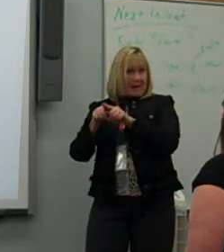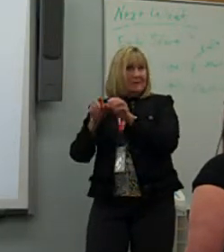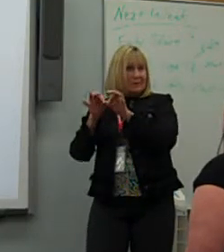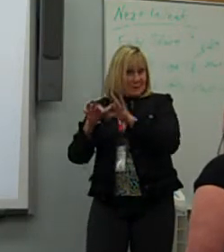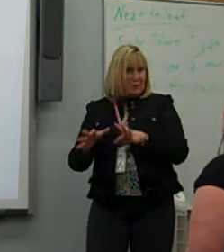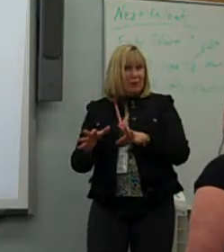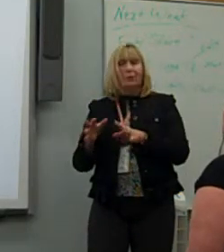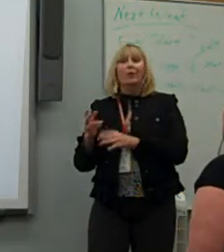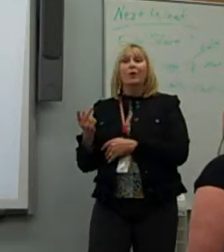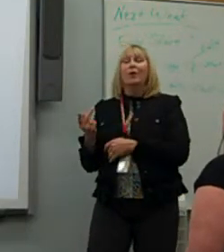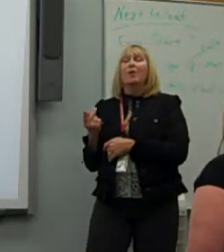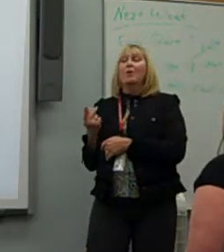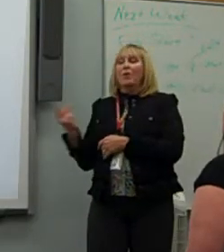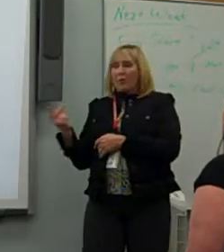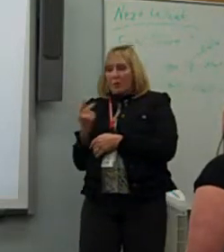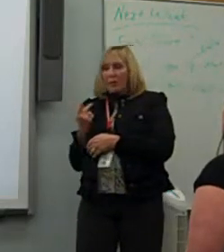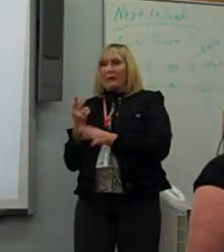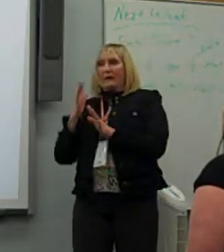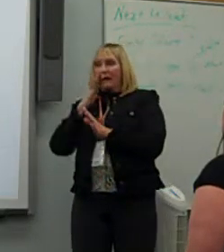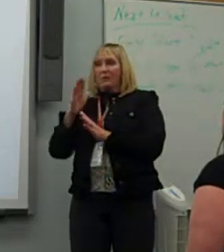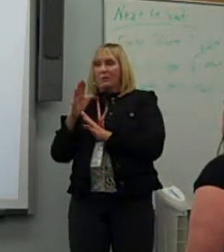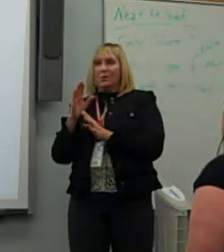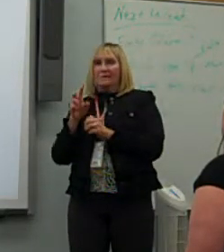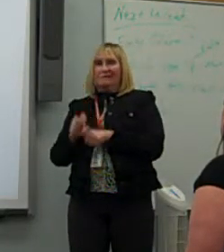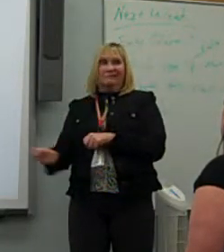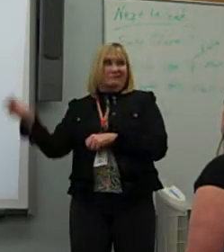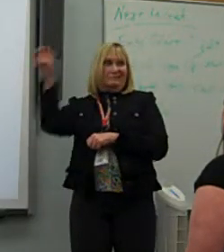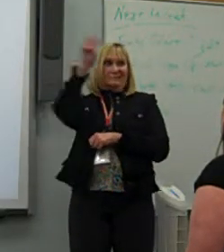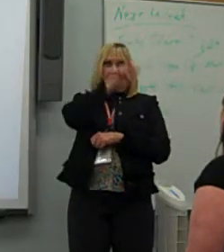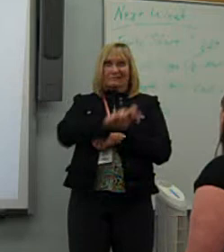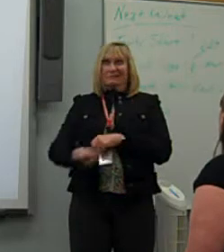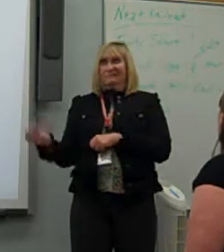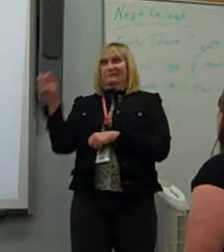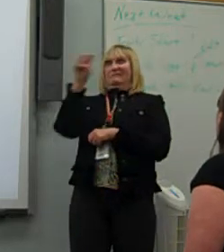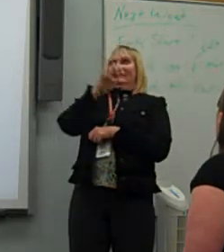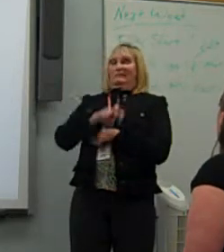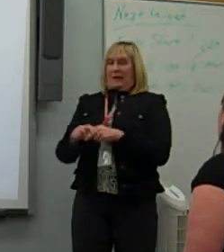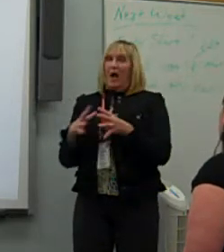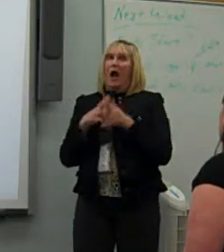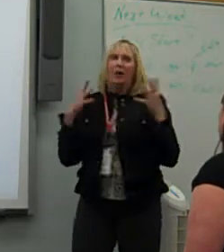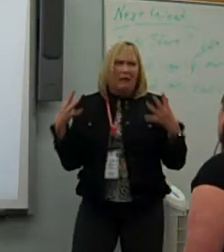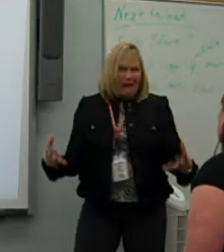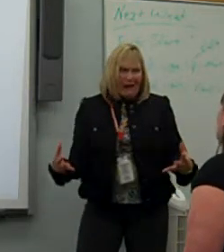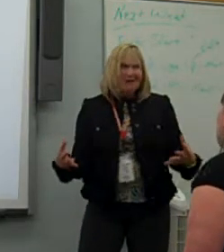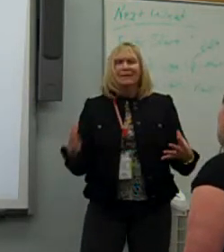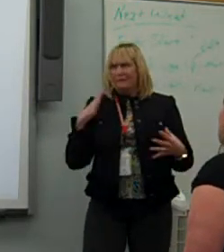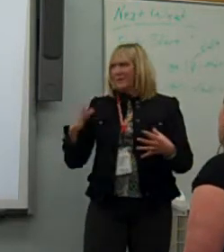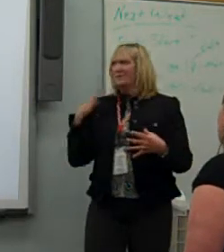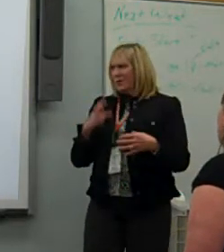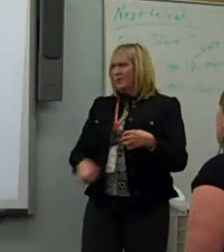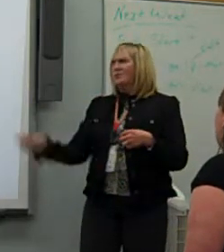Because before, when Lisa was a full-time interpreter, she would be traveling around